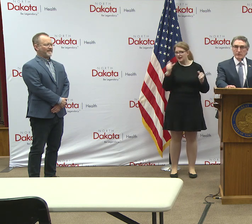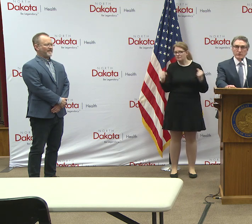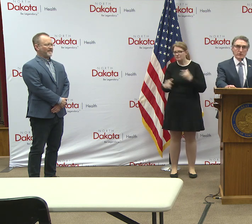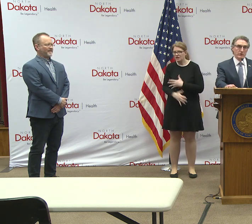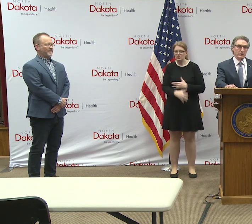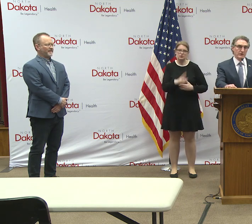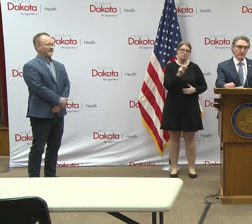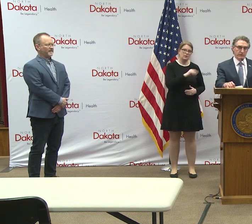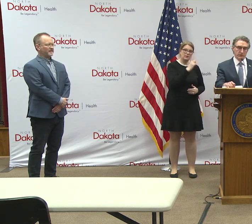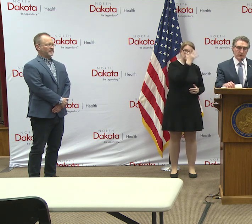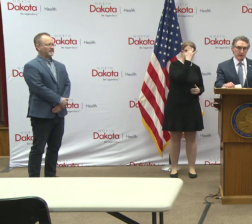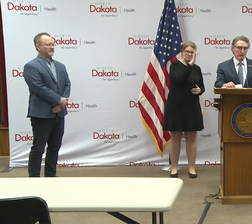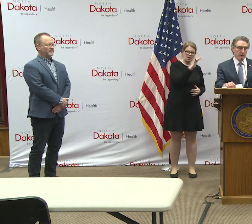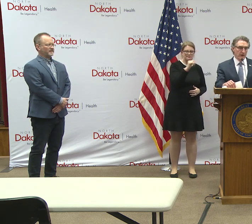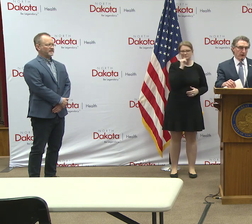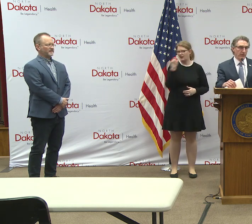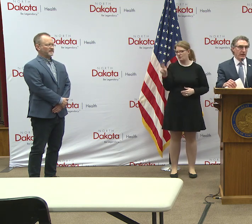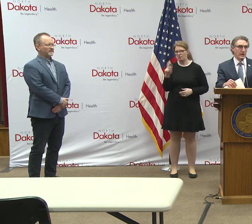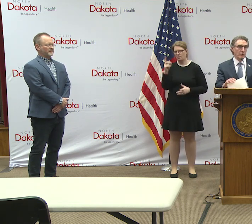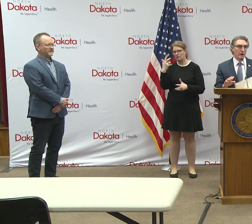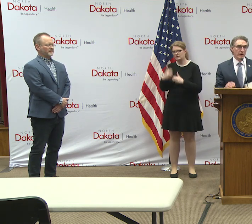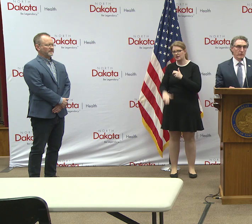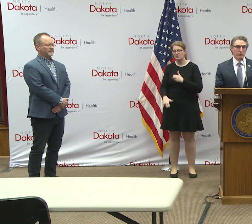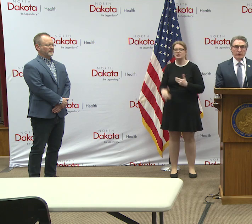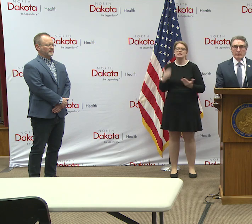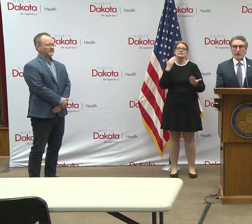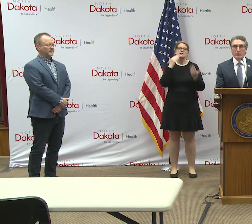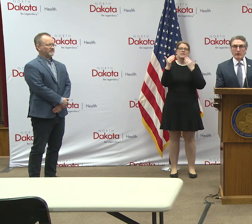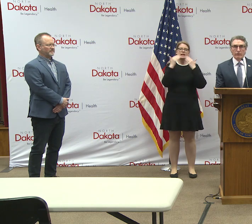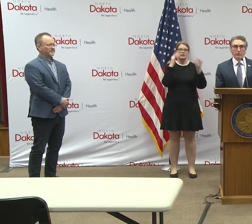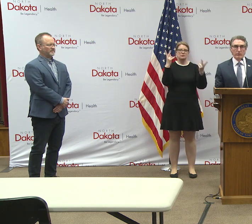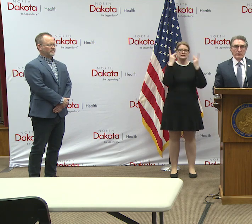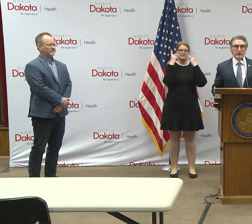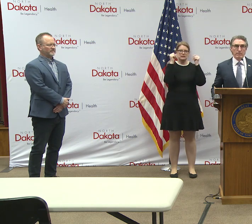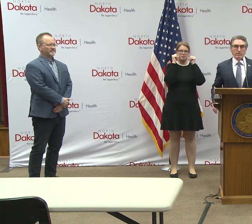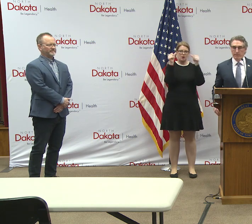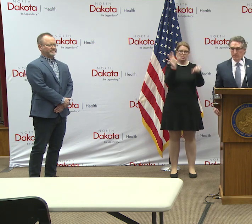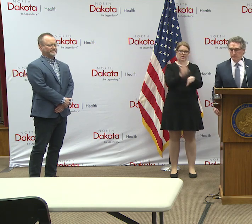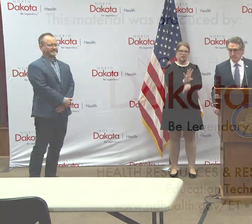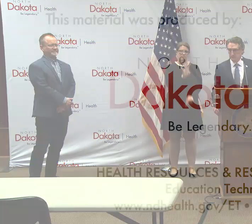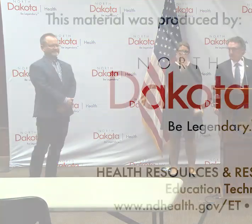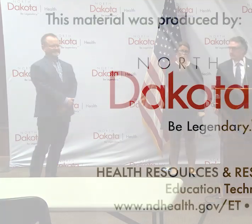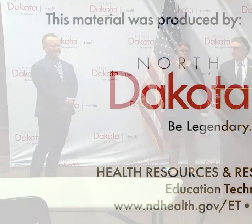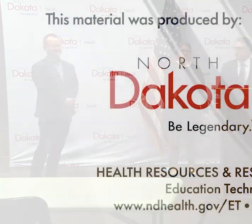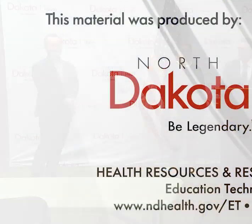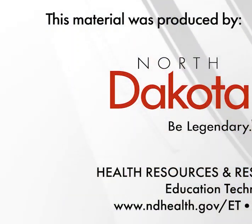versus North Dakota tough. So again, thank you all, and we'll see you tomorrow at 4 p.m.